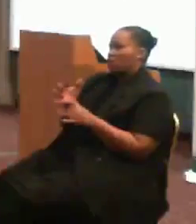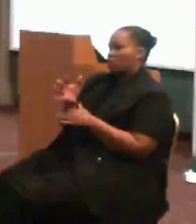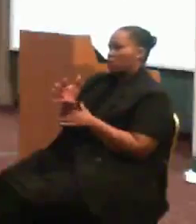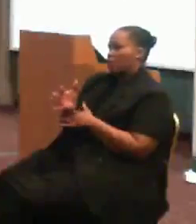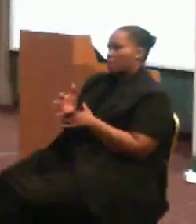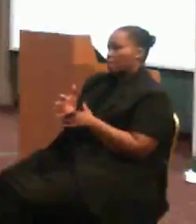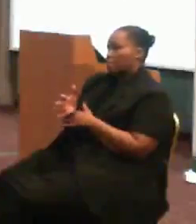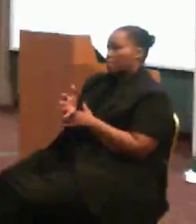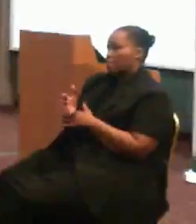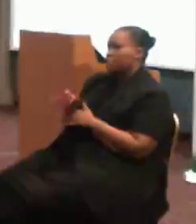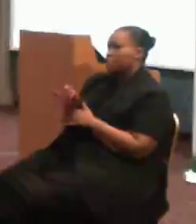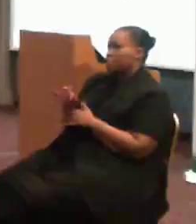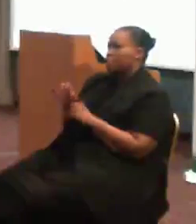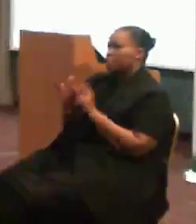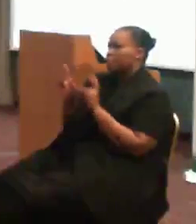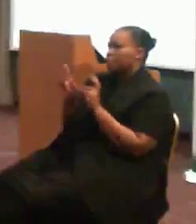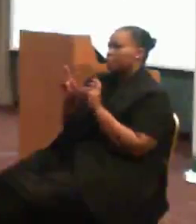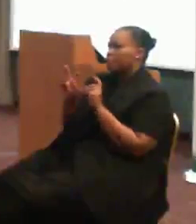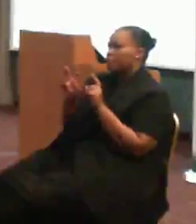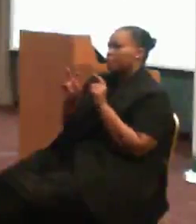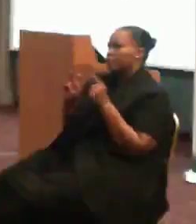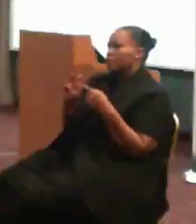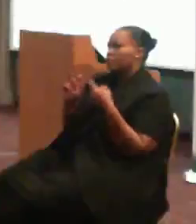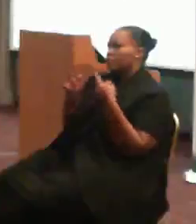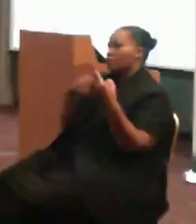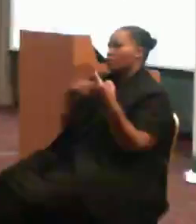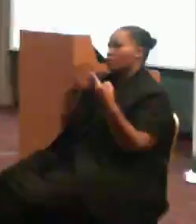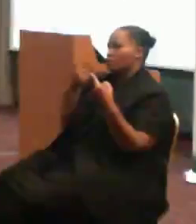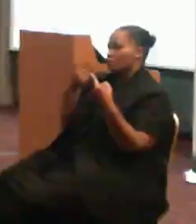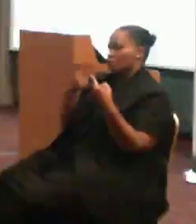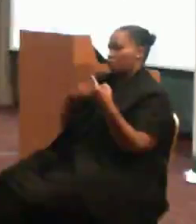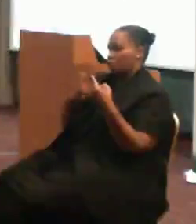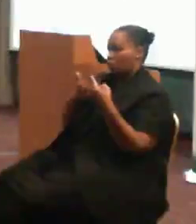So that's the first issue I just want you to understand. The second issue